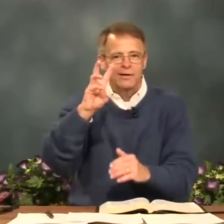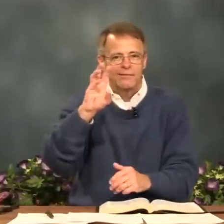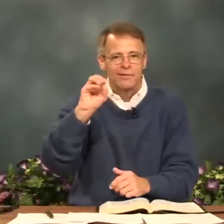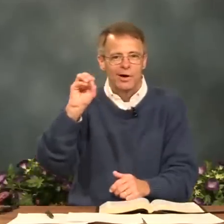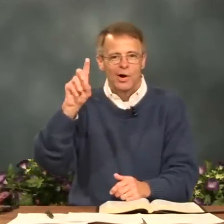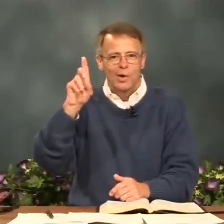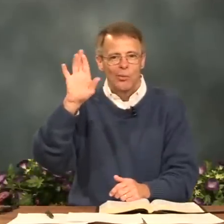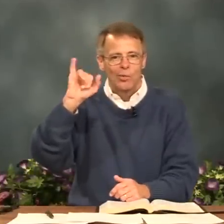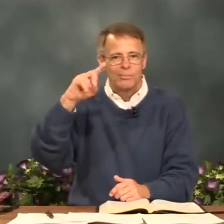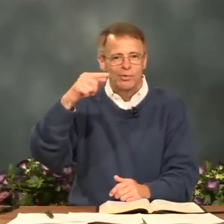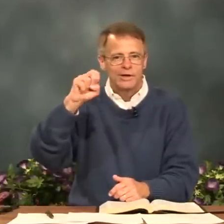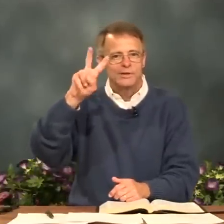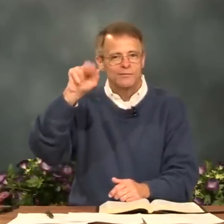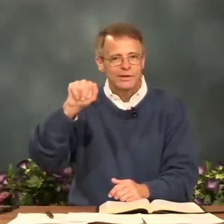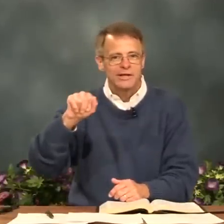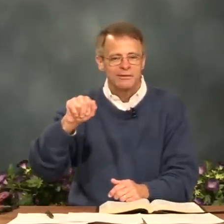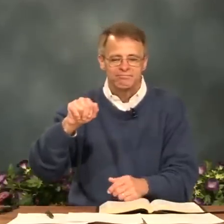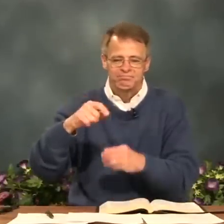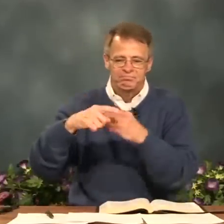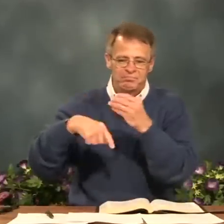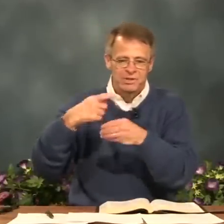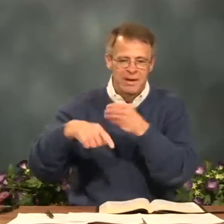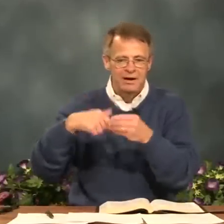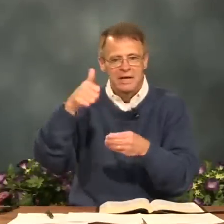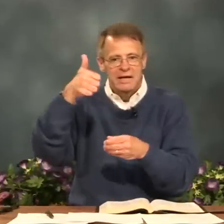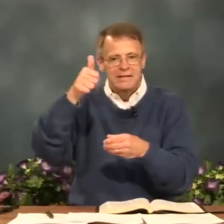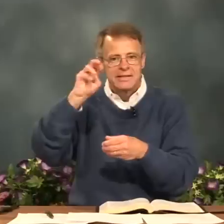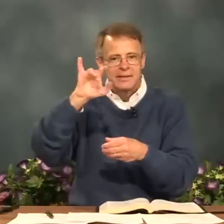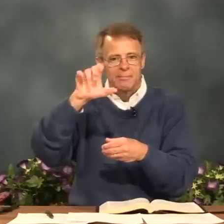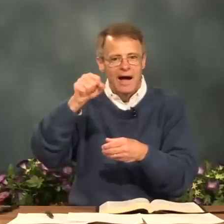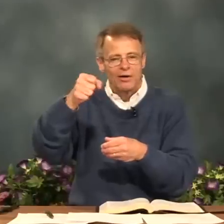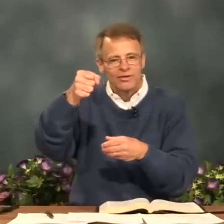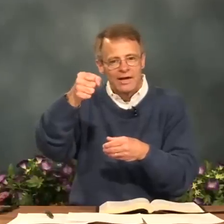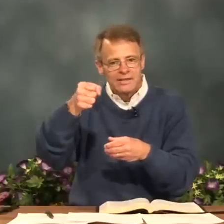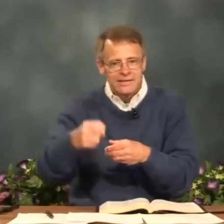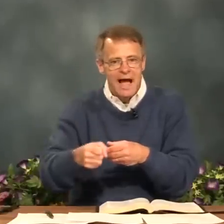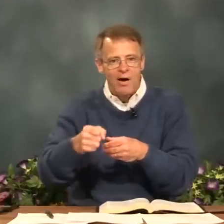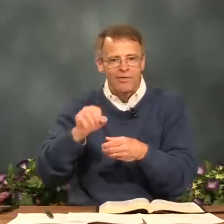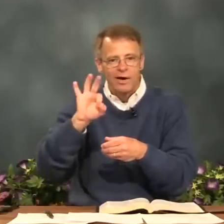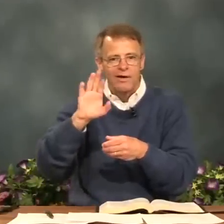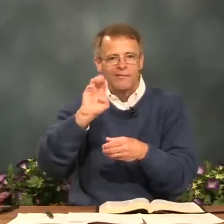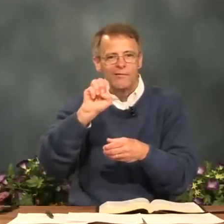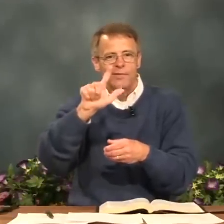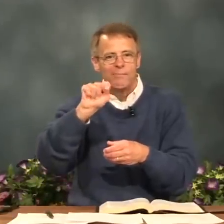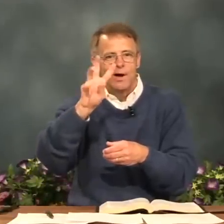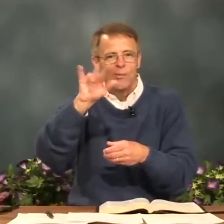of Woodbridge, Virginia. It's about 10 miles south of the